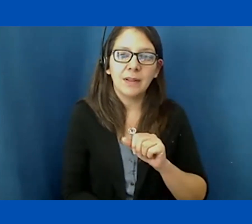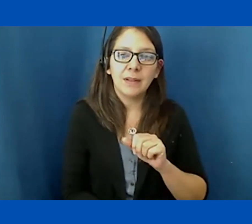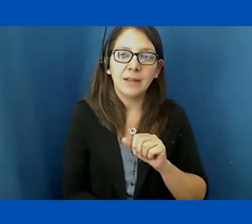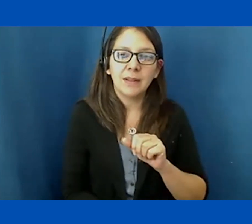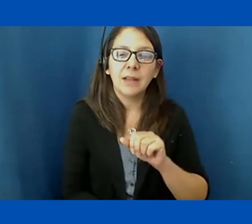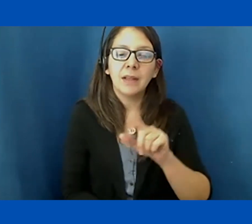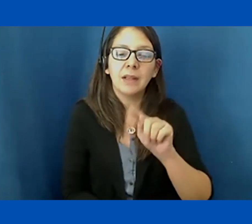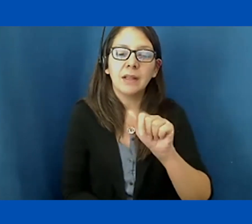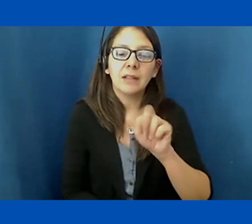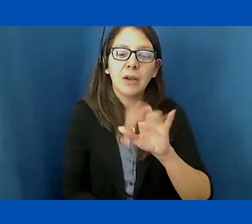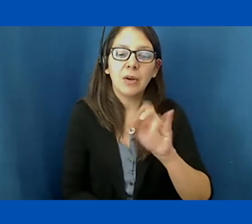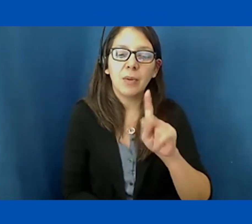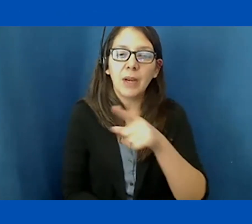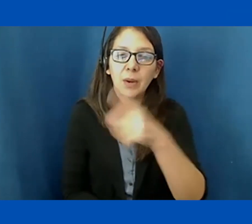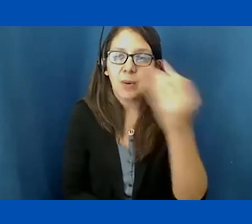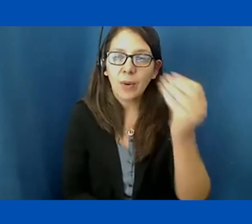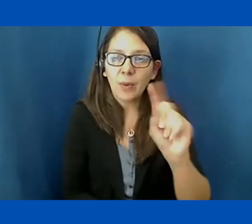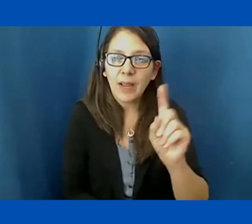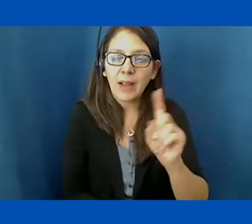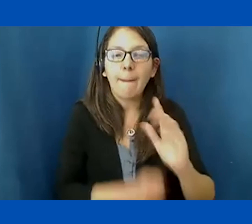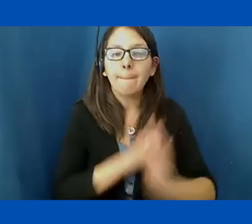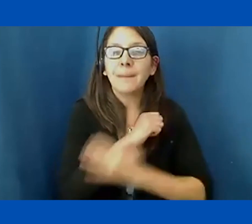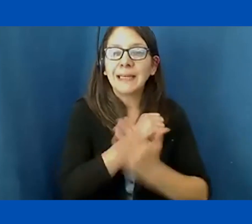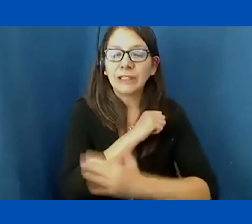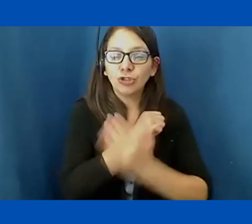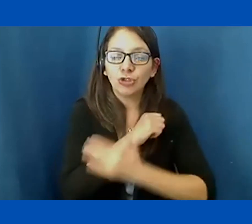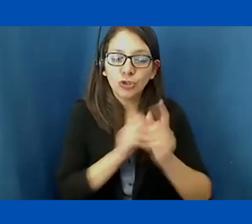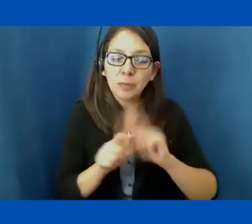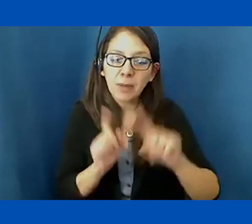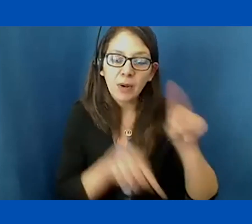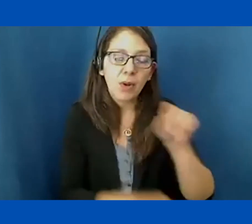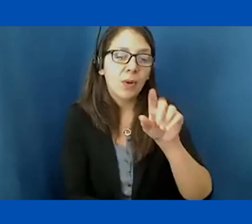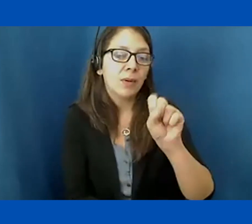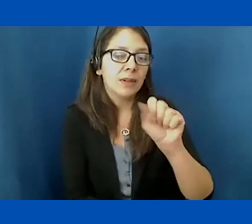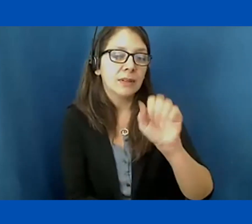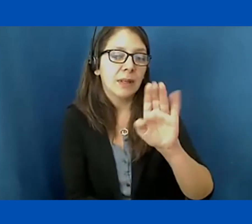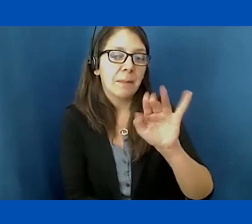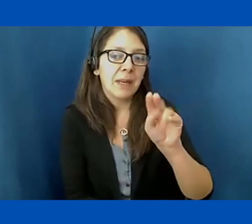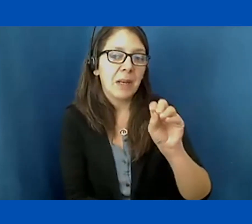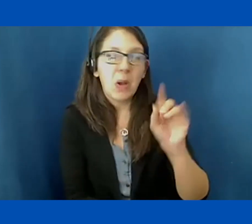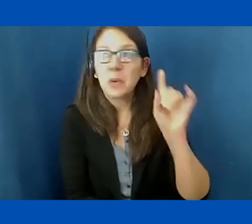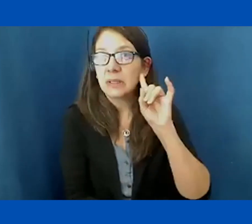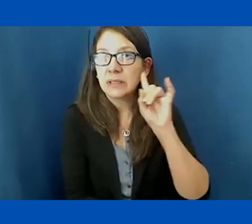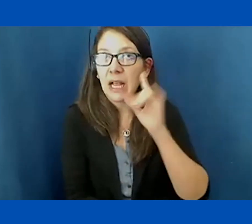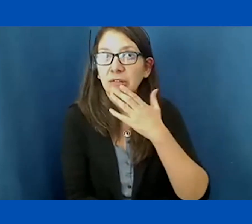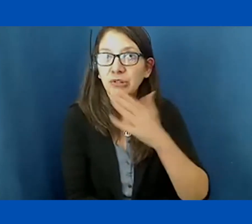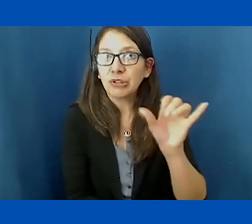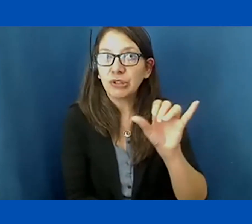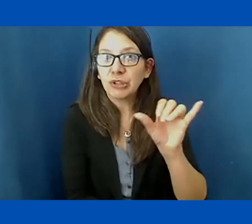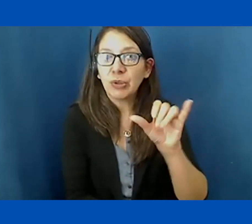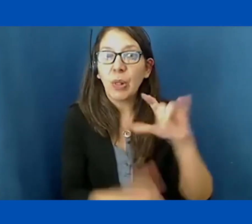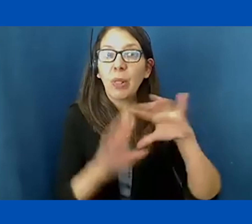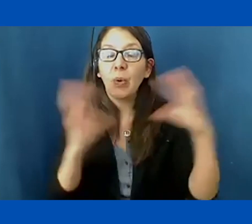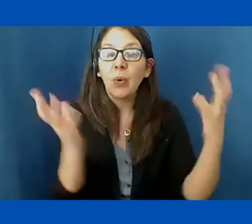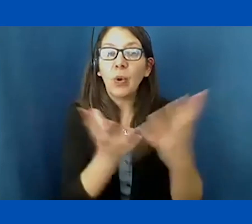The beach, but Sabino sounds pretty good too. So now I'm thinking, you know, Yeah. because the rest of the world right